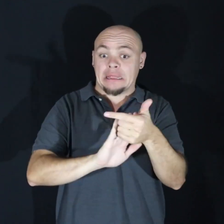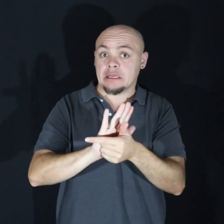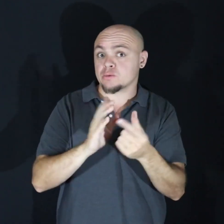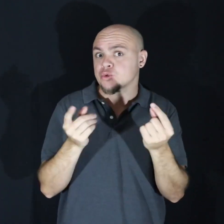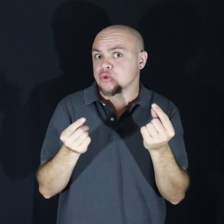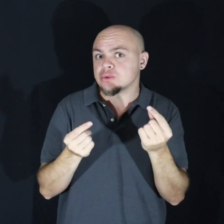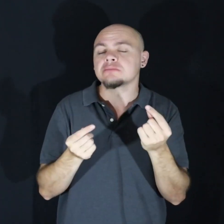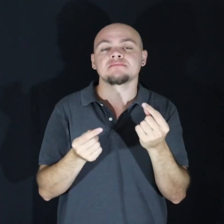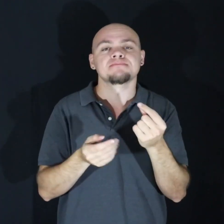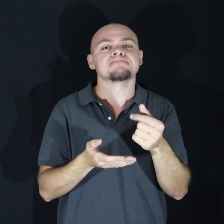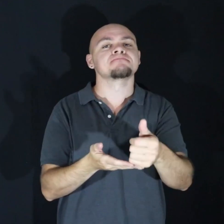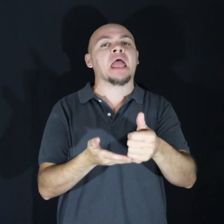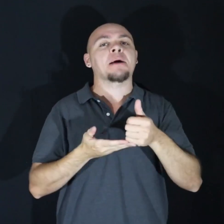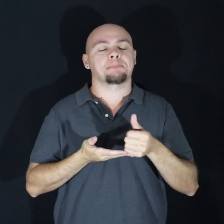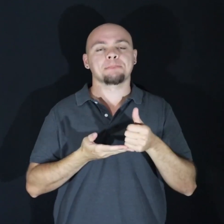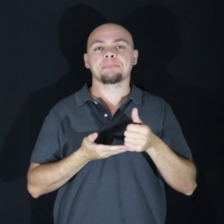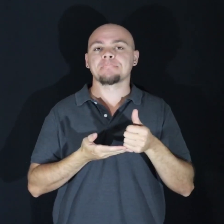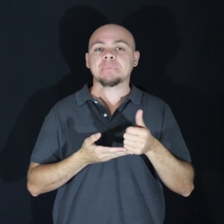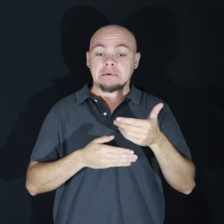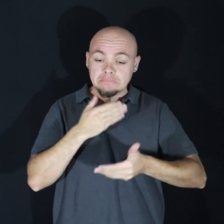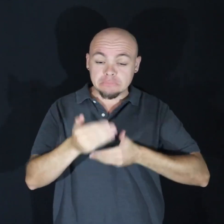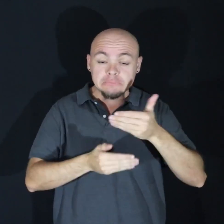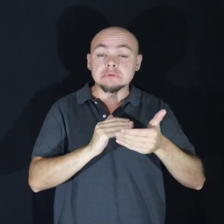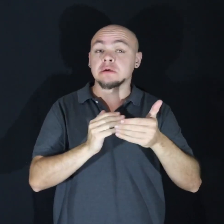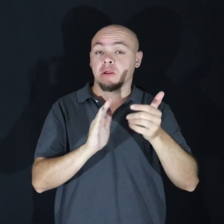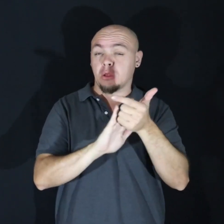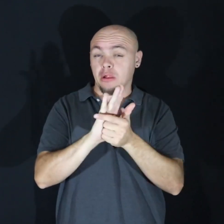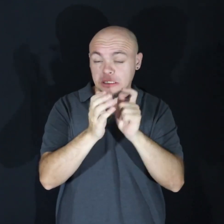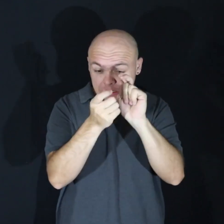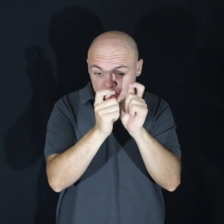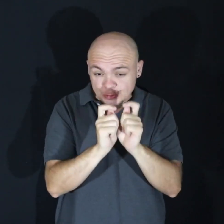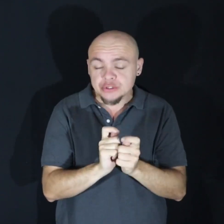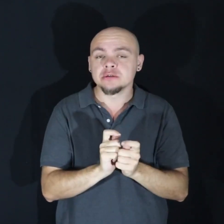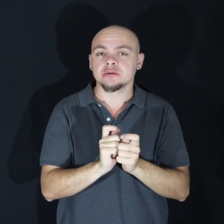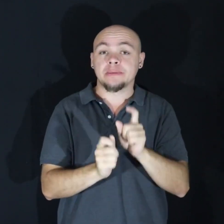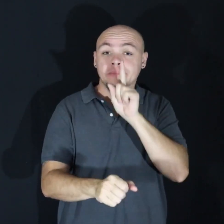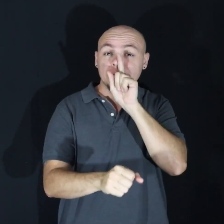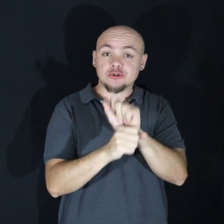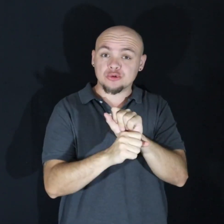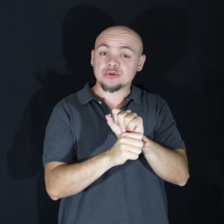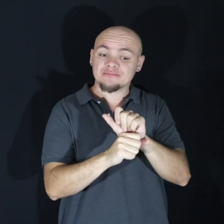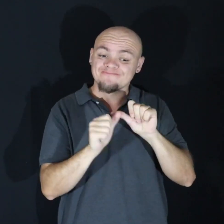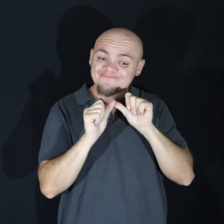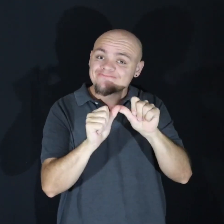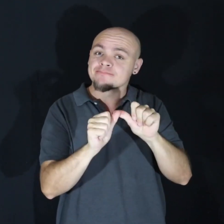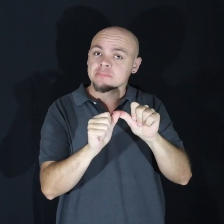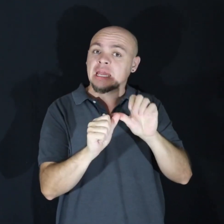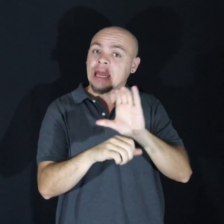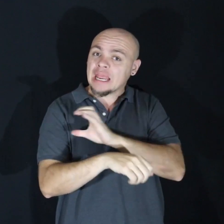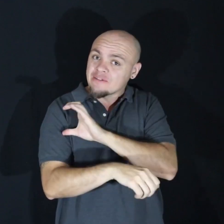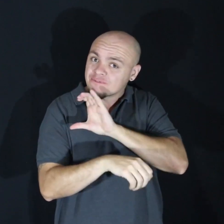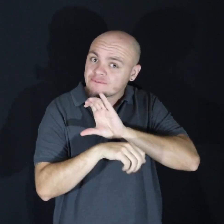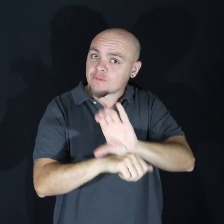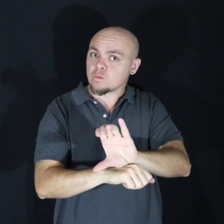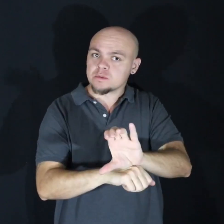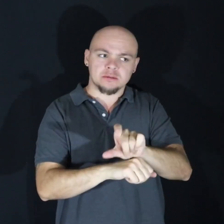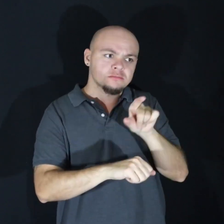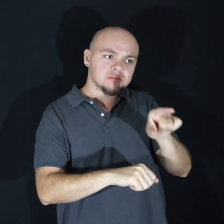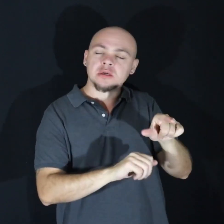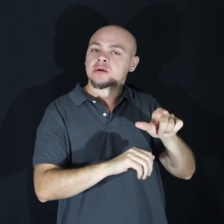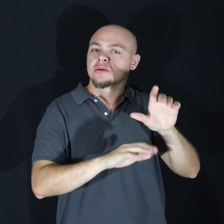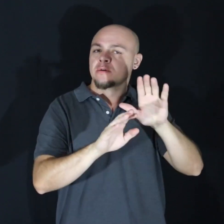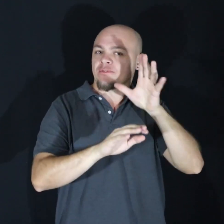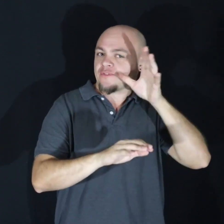help us continue to progress, change the laws, and ensure that they're enforced to protect fathers and their children.